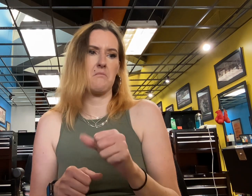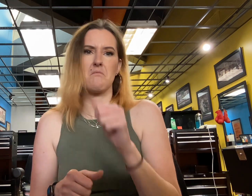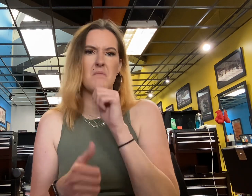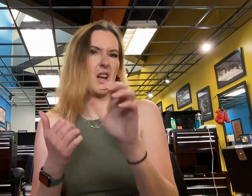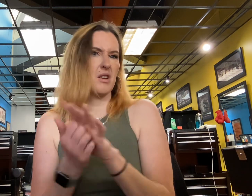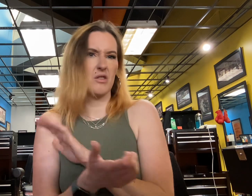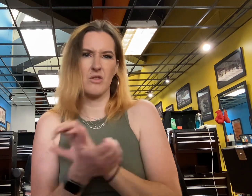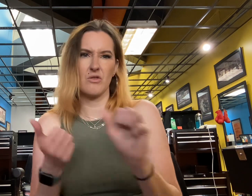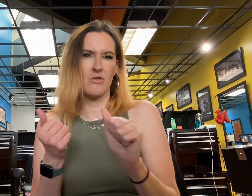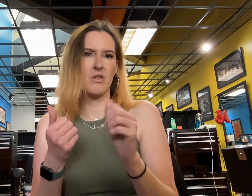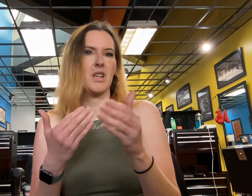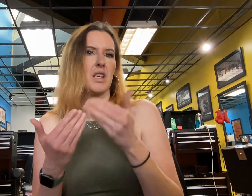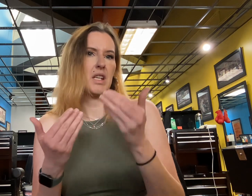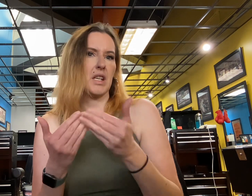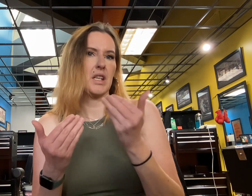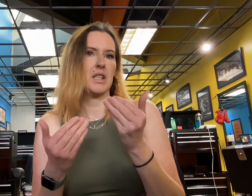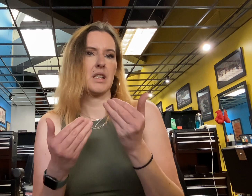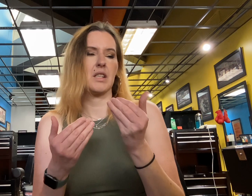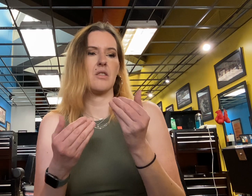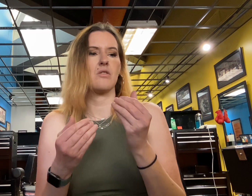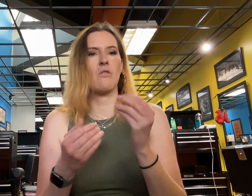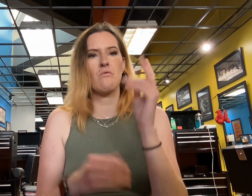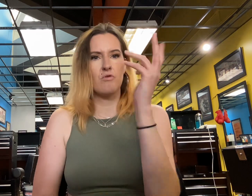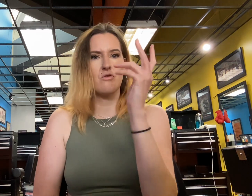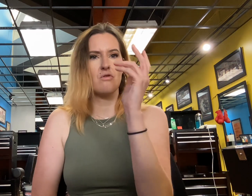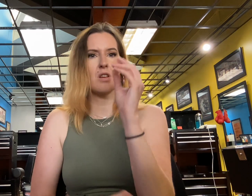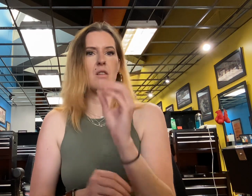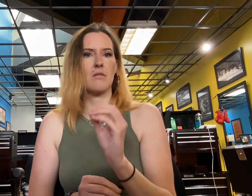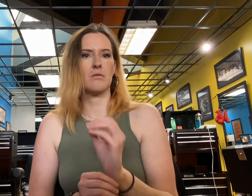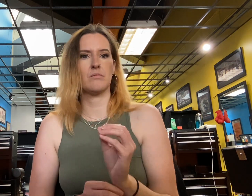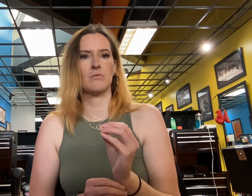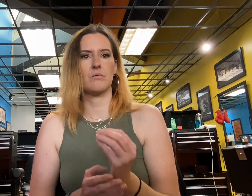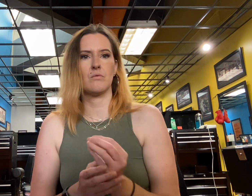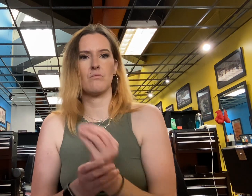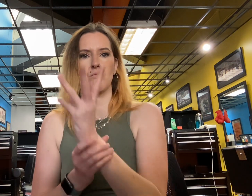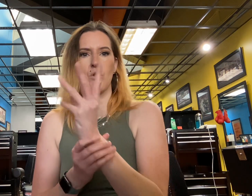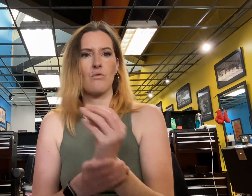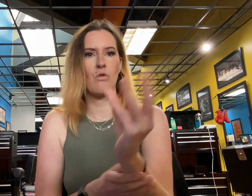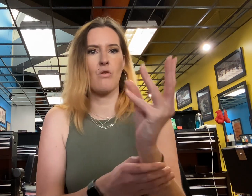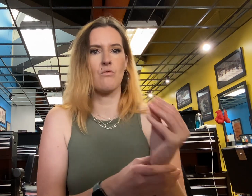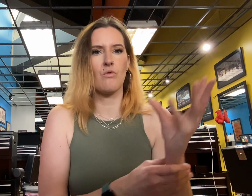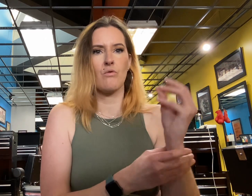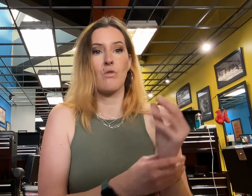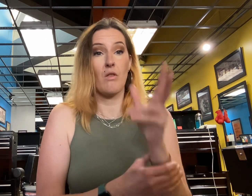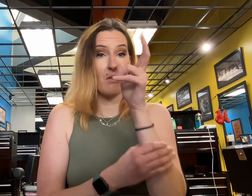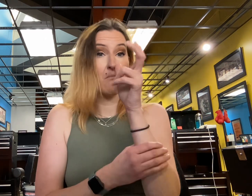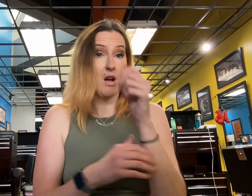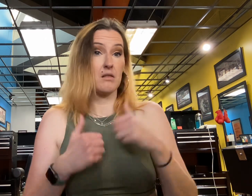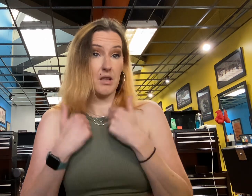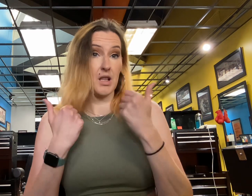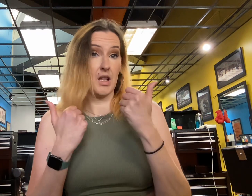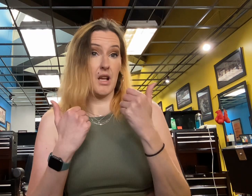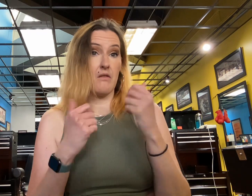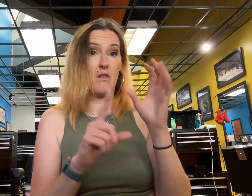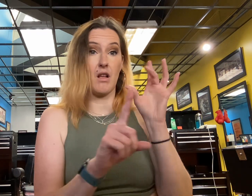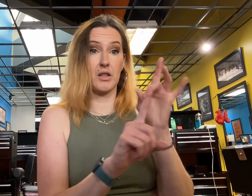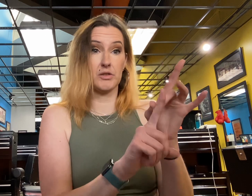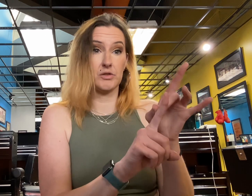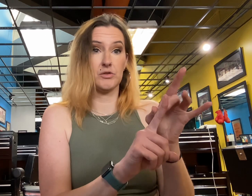Recently, predators like praying mantis have started stepping in to help level out the numbers. Other bugs like garden spiders, hornets, and wheelbugs have also